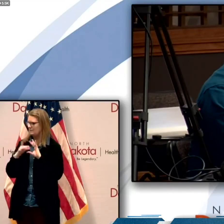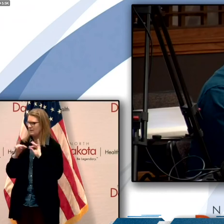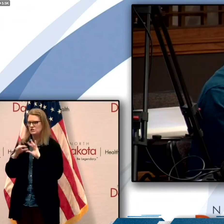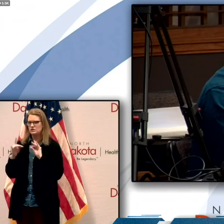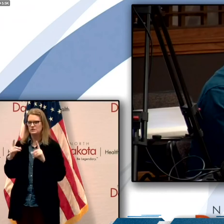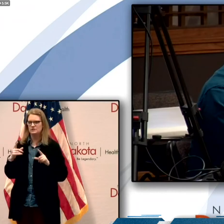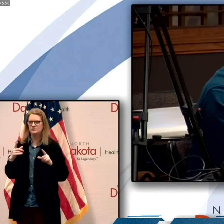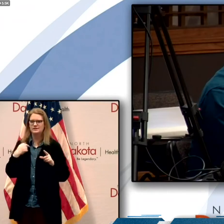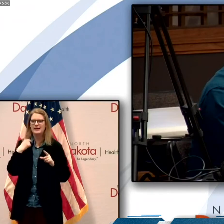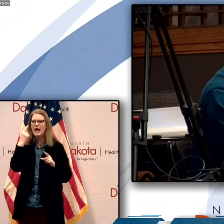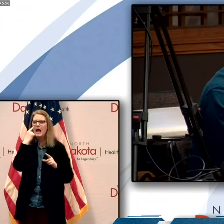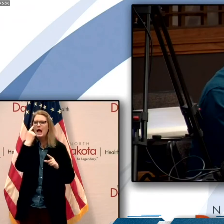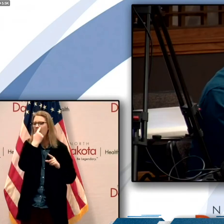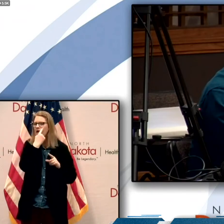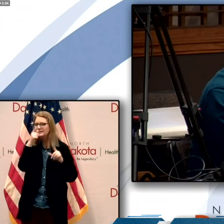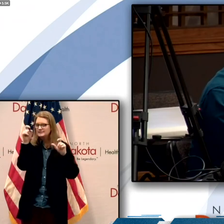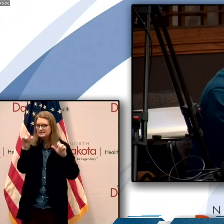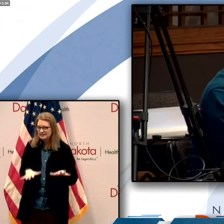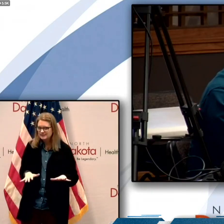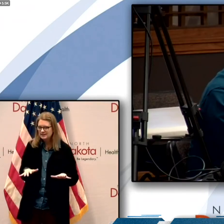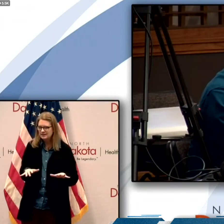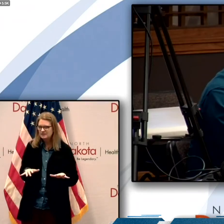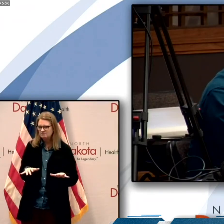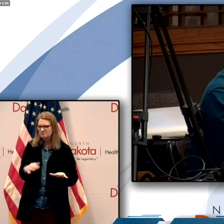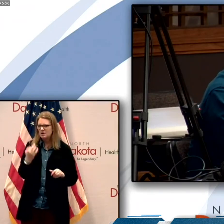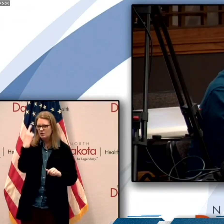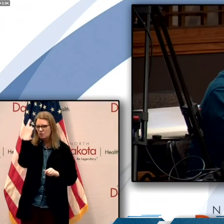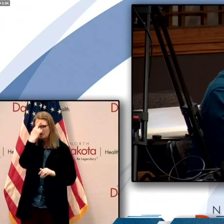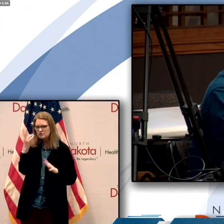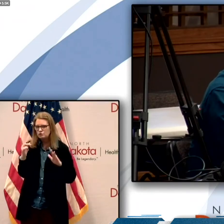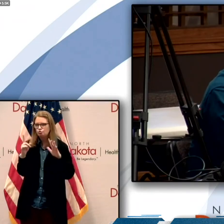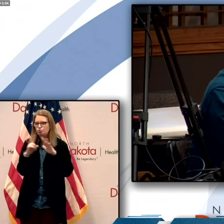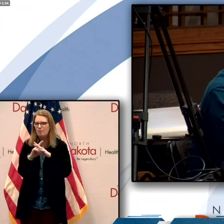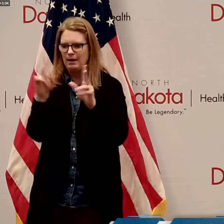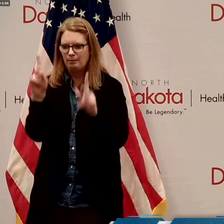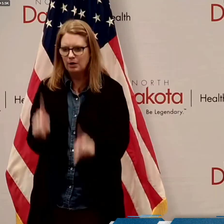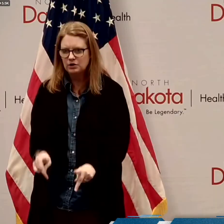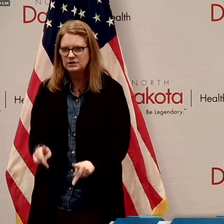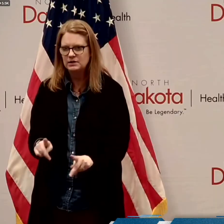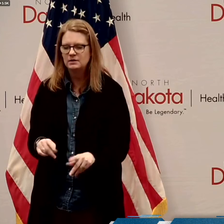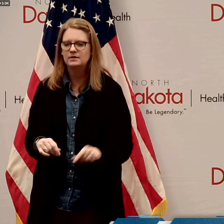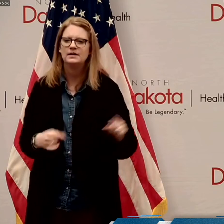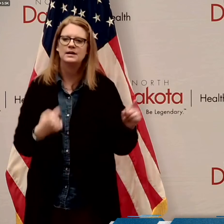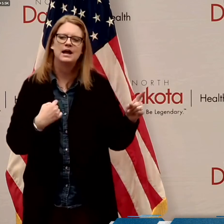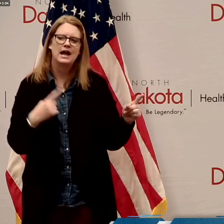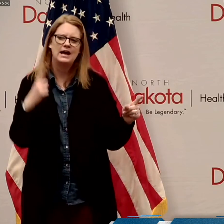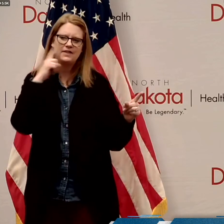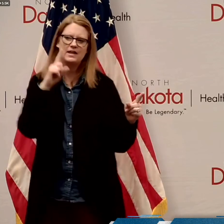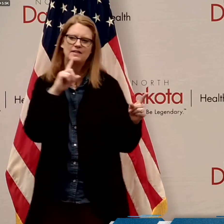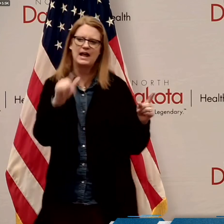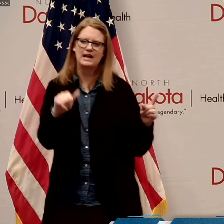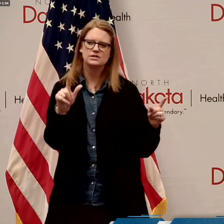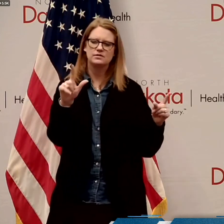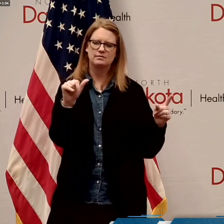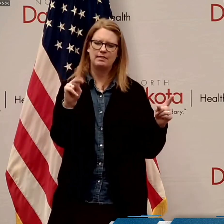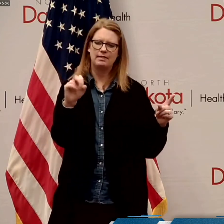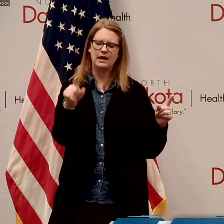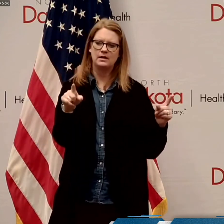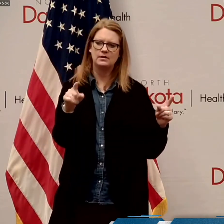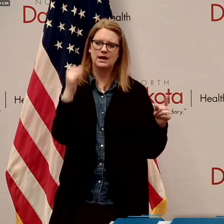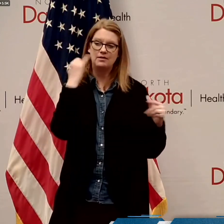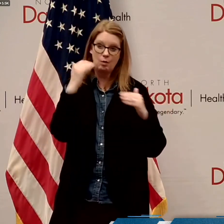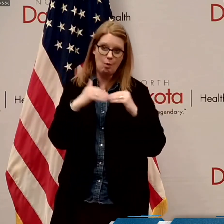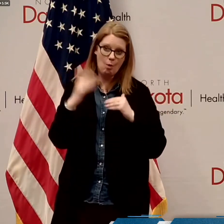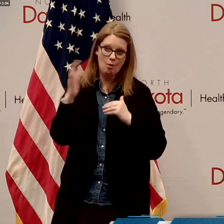eye testing is why they needed to still come in. Anything on that yet? Yeah, I think that's what the answer, Lane, from your question was that if you're